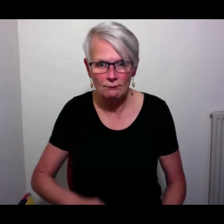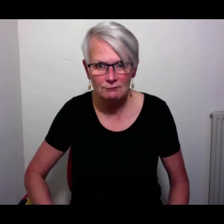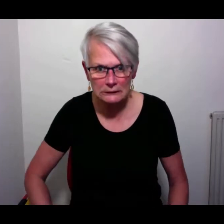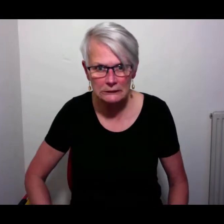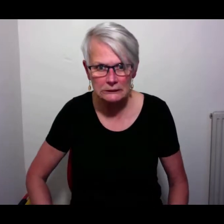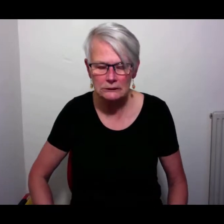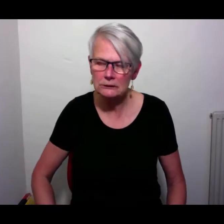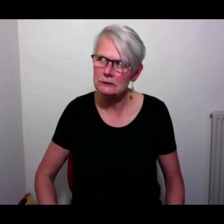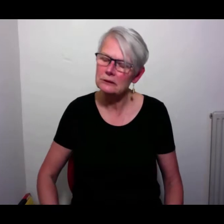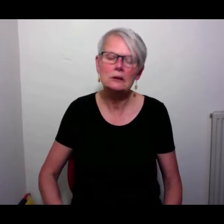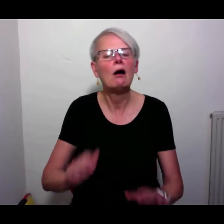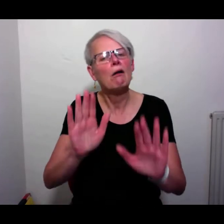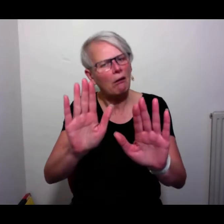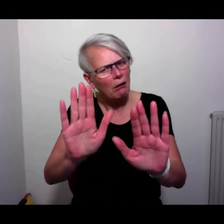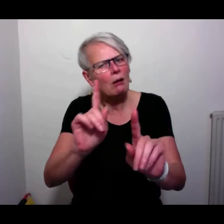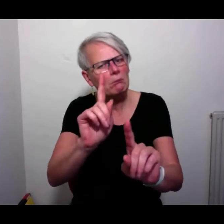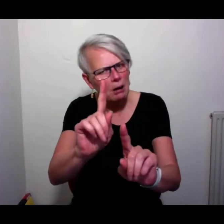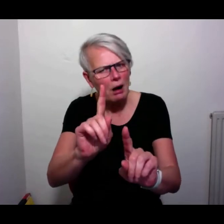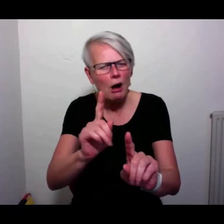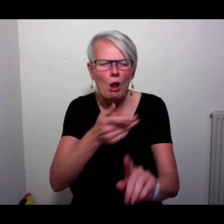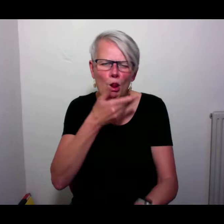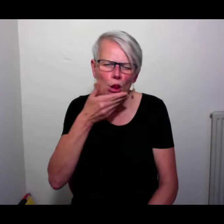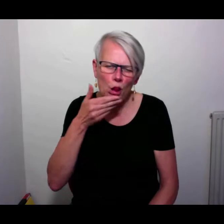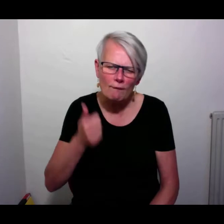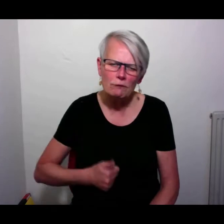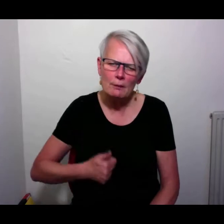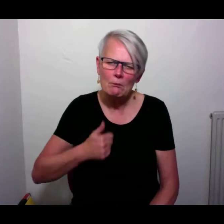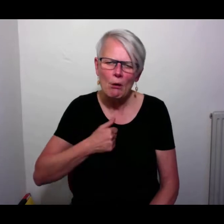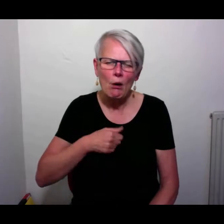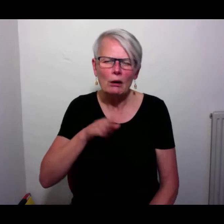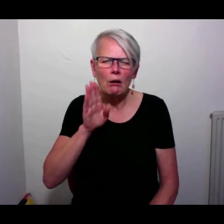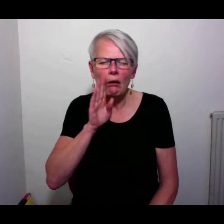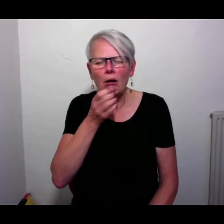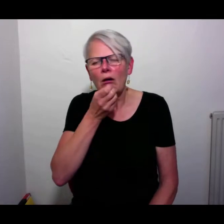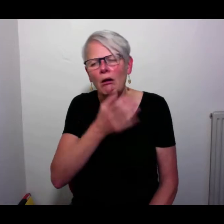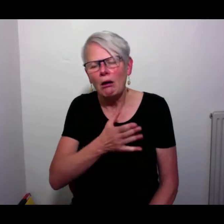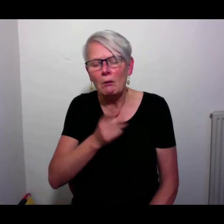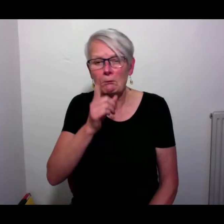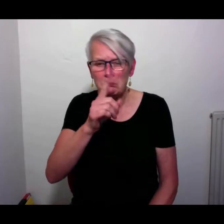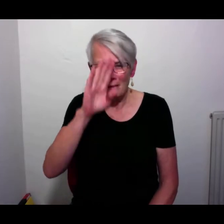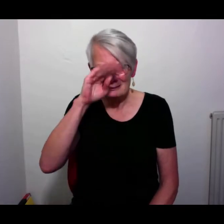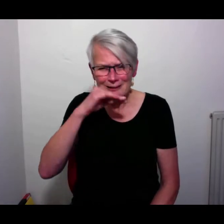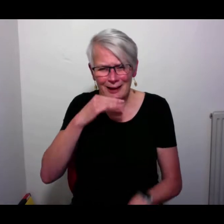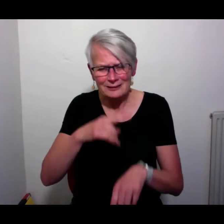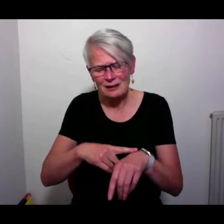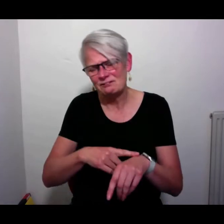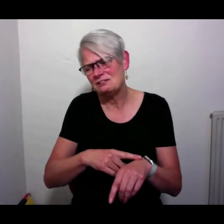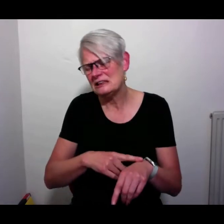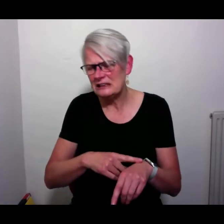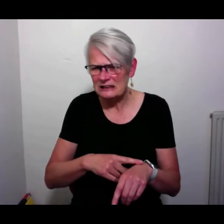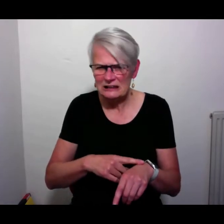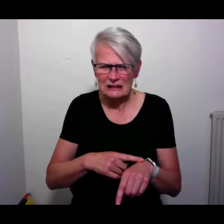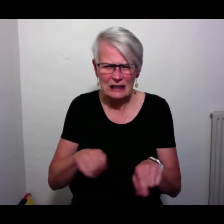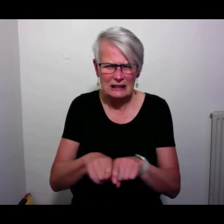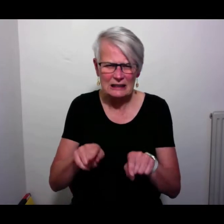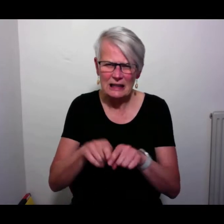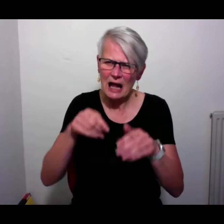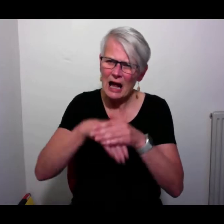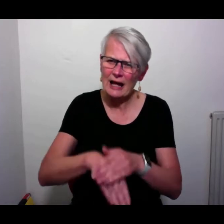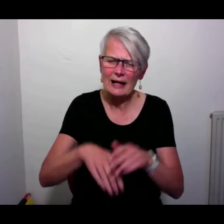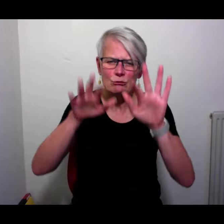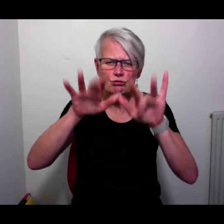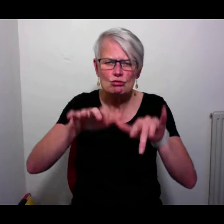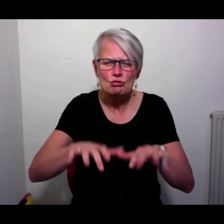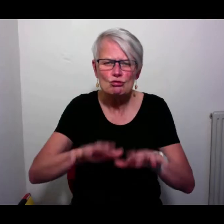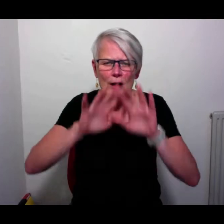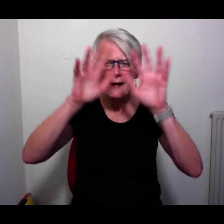them. I mean, don't get me wrong, it was lovely first thing in the morning. But my God, at night, it was like being in the